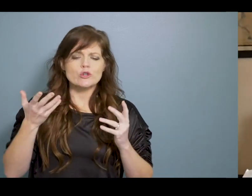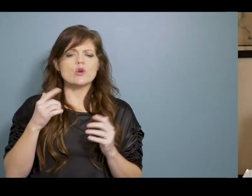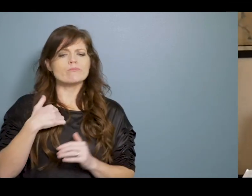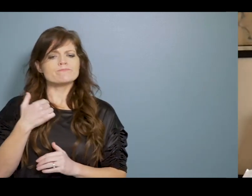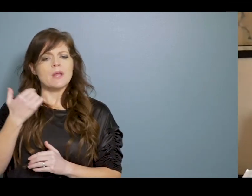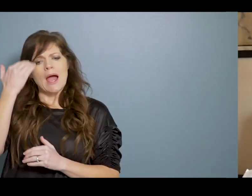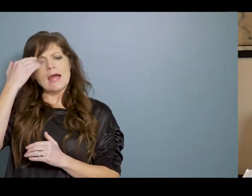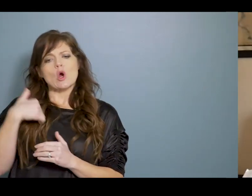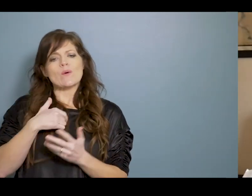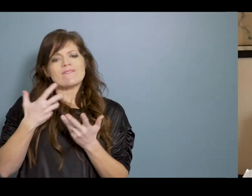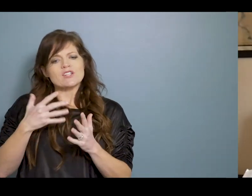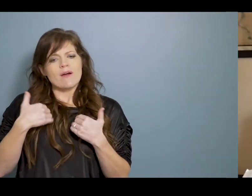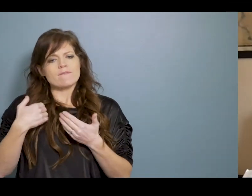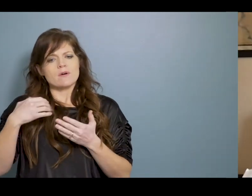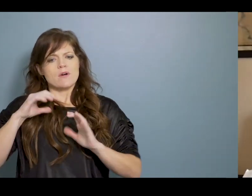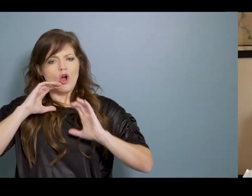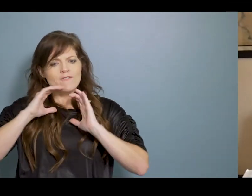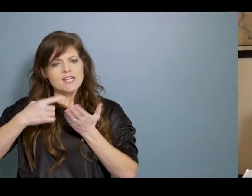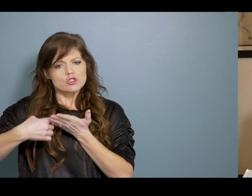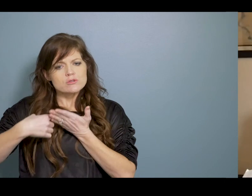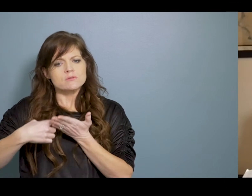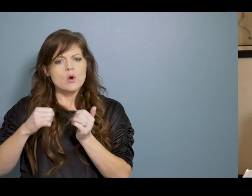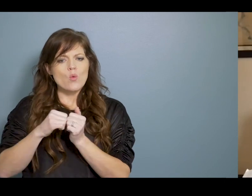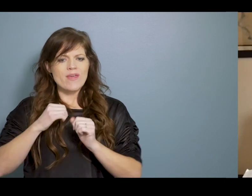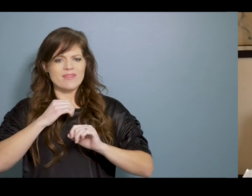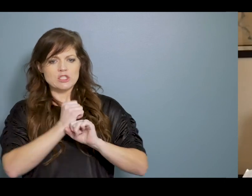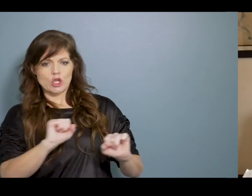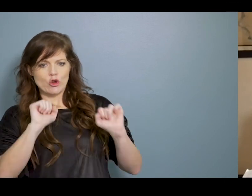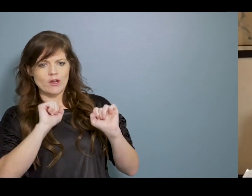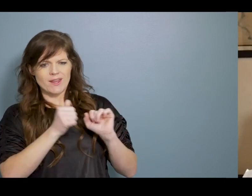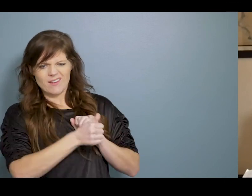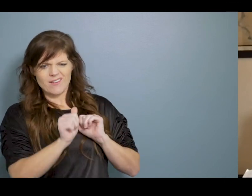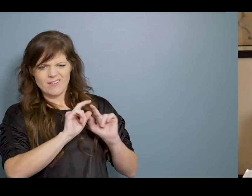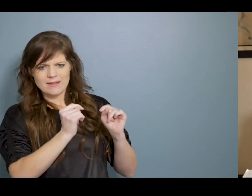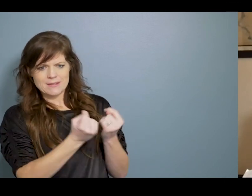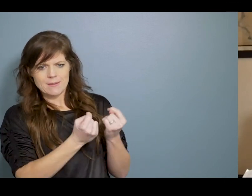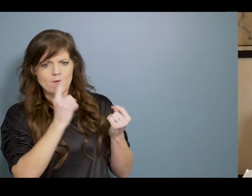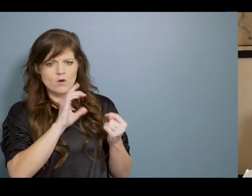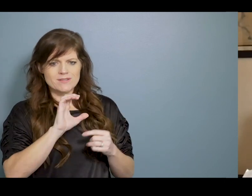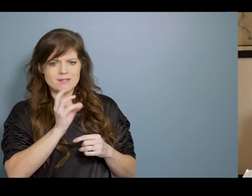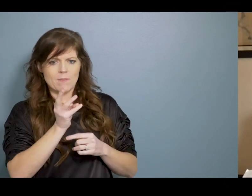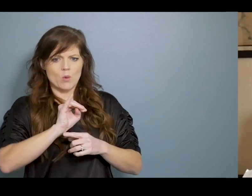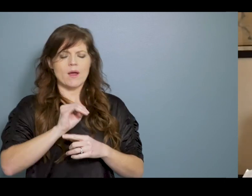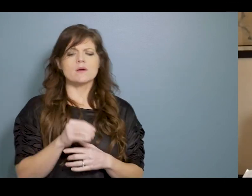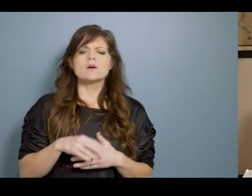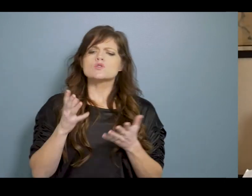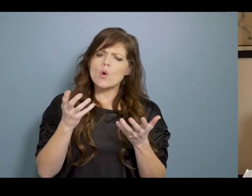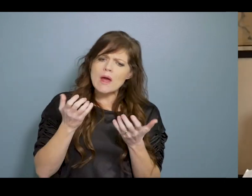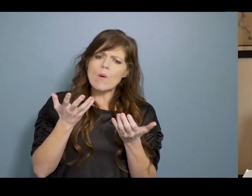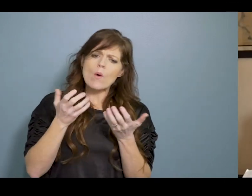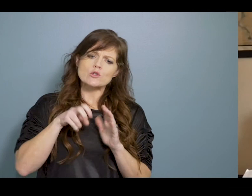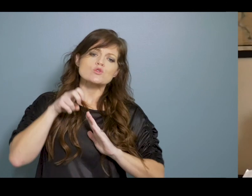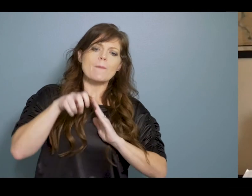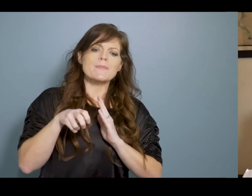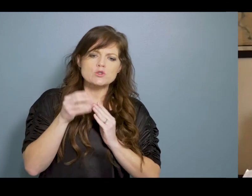know we've had conversations with Jeff Flynn, who oversees security, but let's jump into this topic about the measures that we're taking to ensure